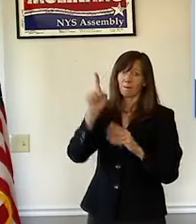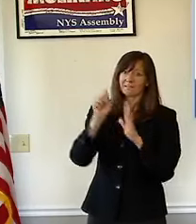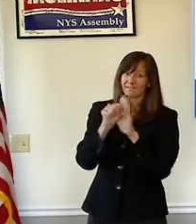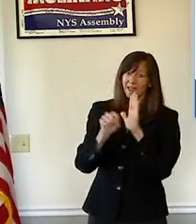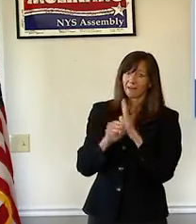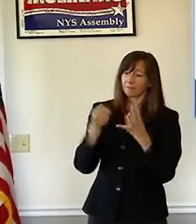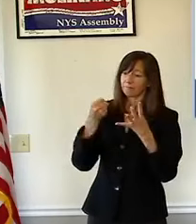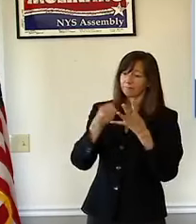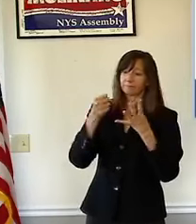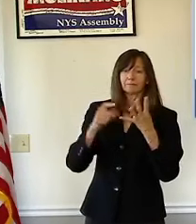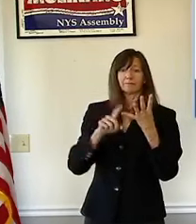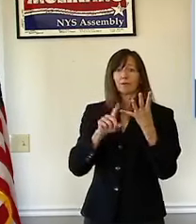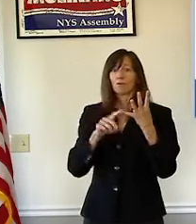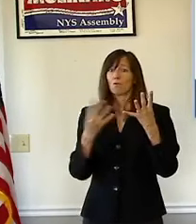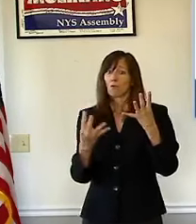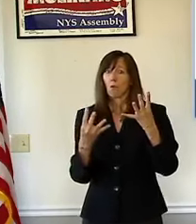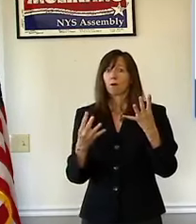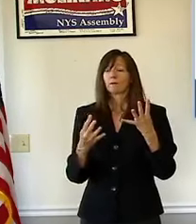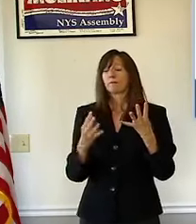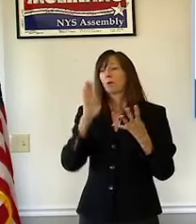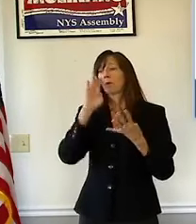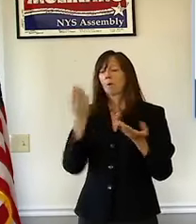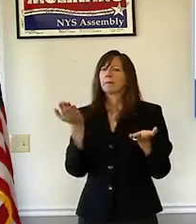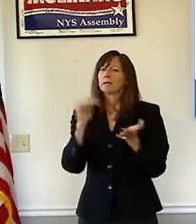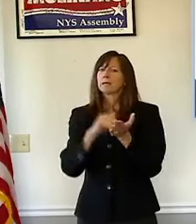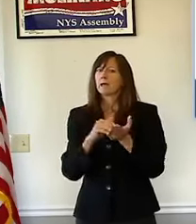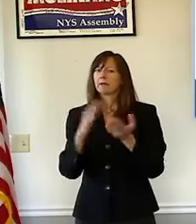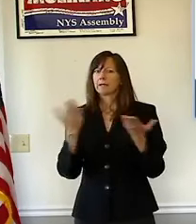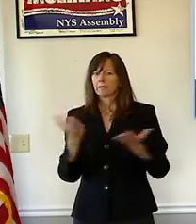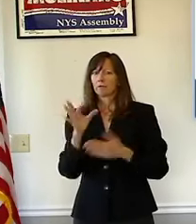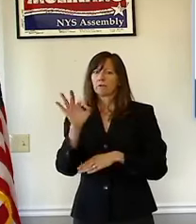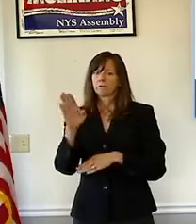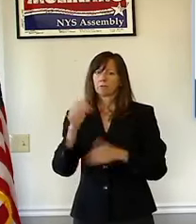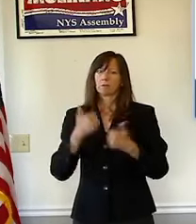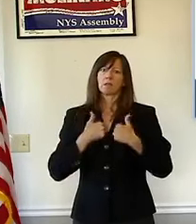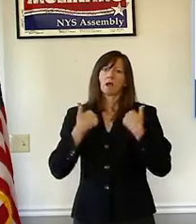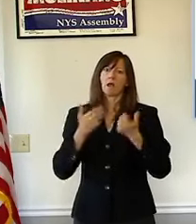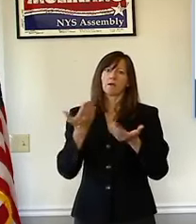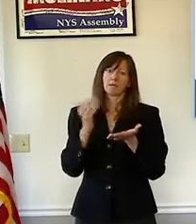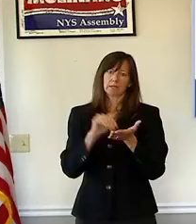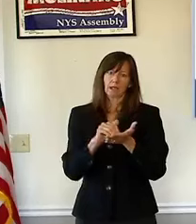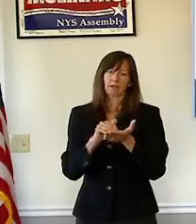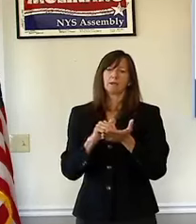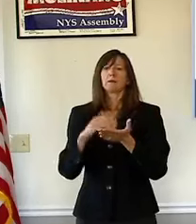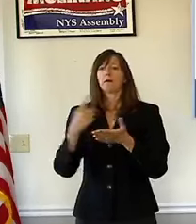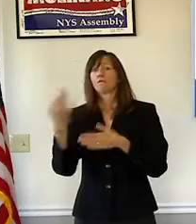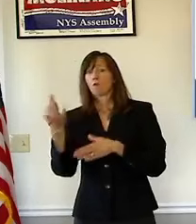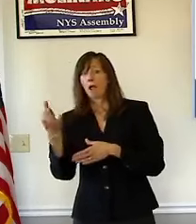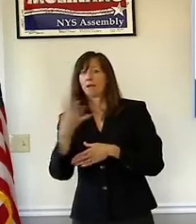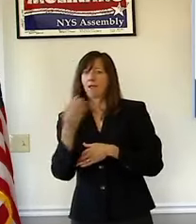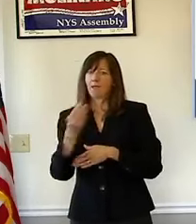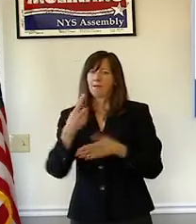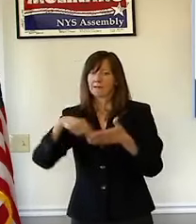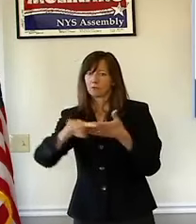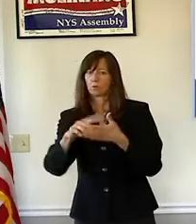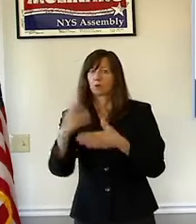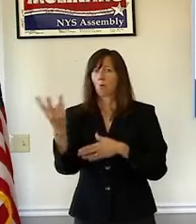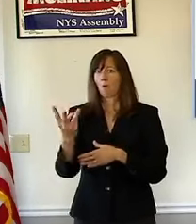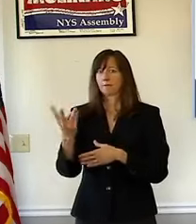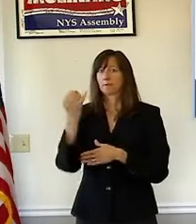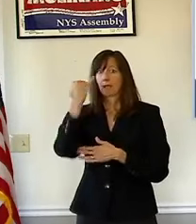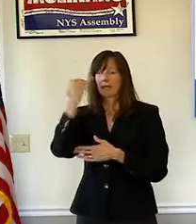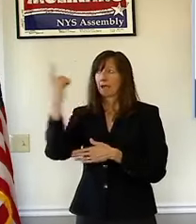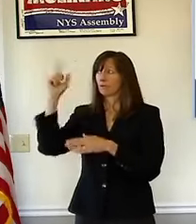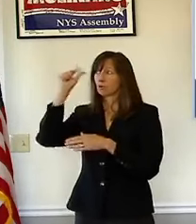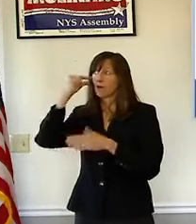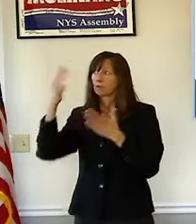be here on Friday and again next Wednesday. We'll try to give you that answer when they advise us.